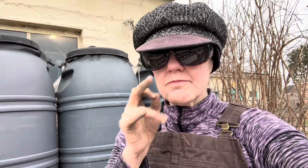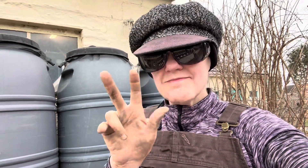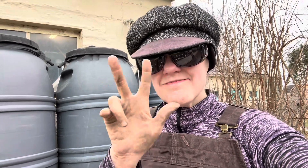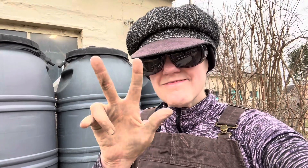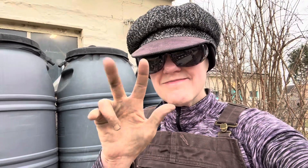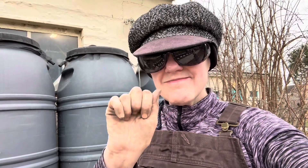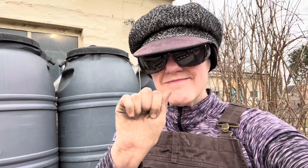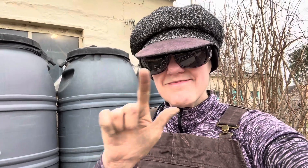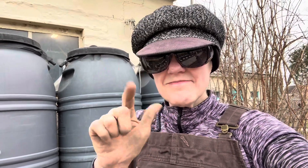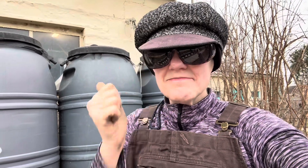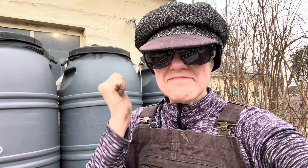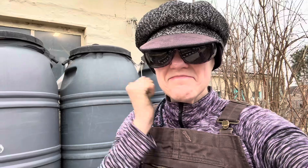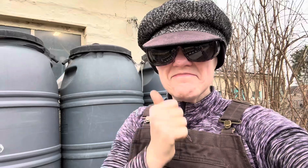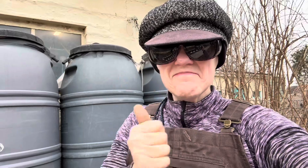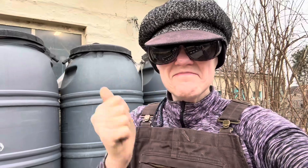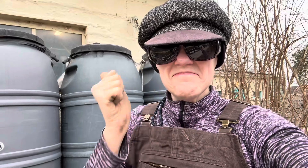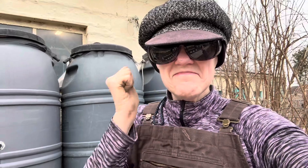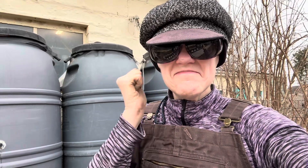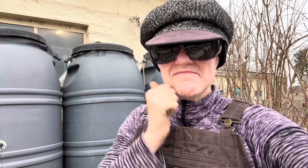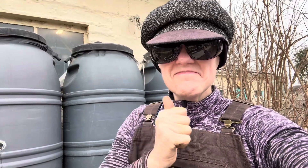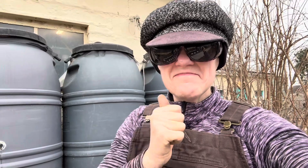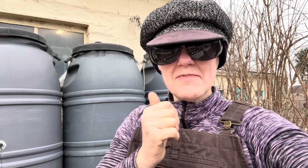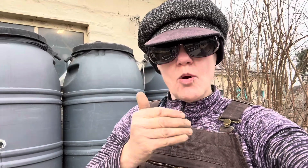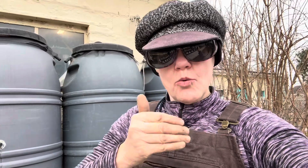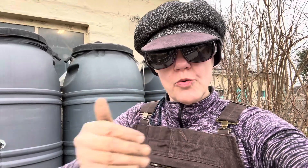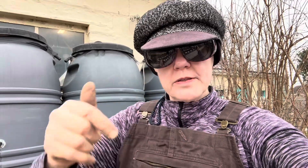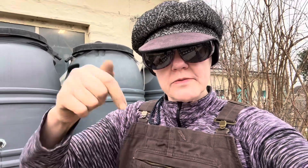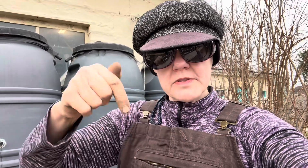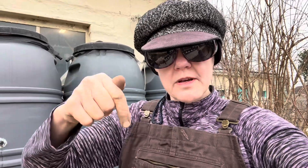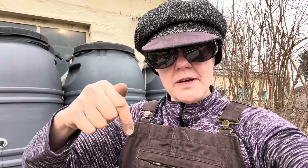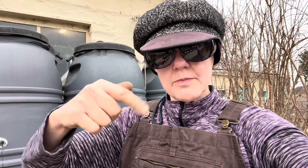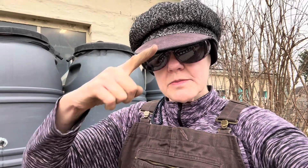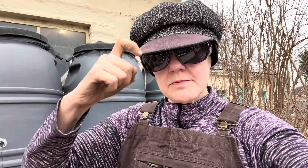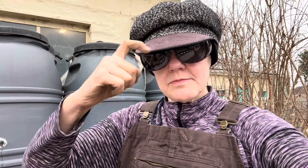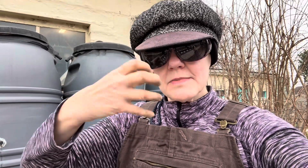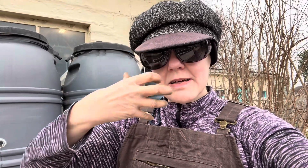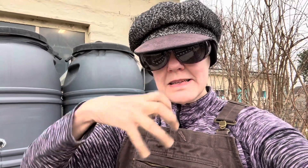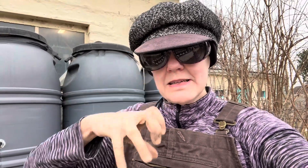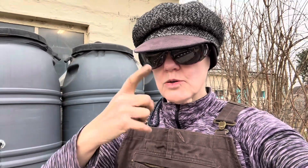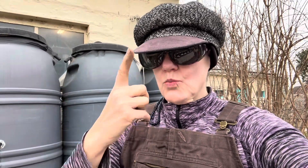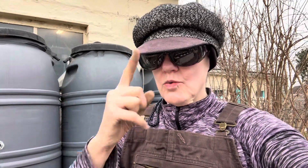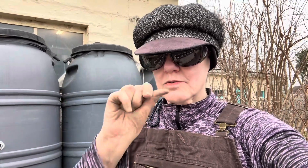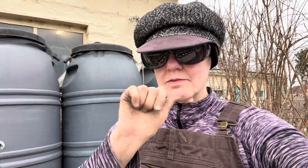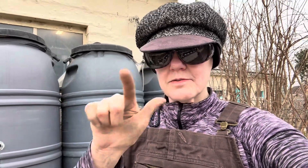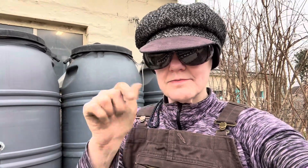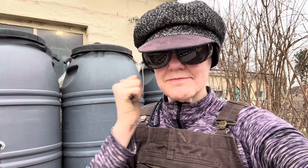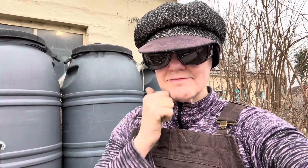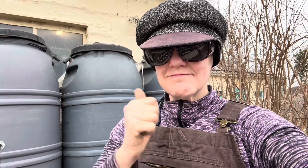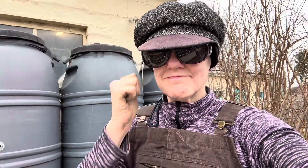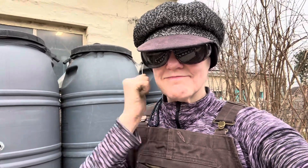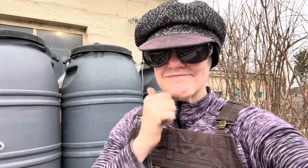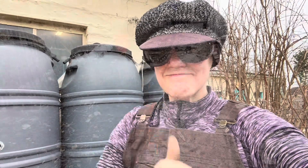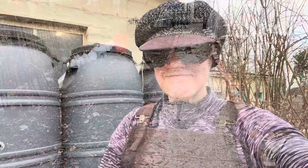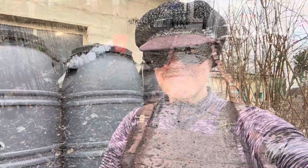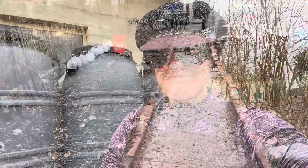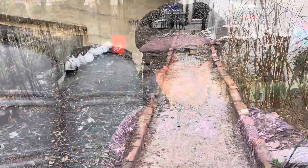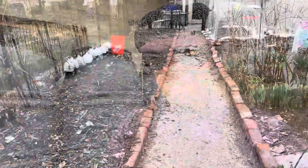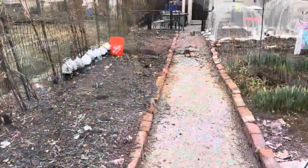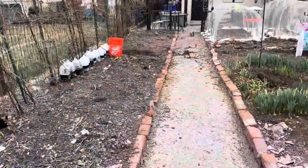During the fruiting time in the summer, they're going to require 3 gallons of water every day, and the rest of the